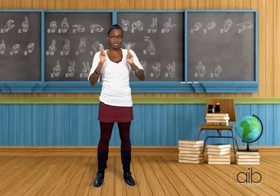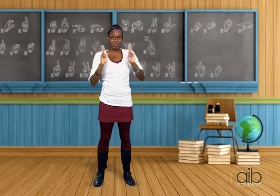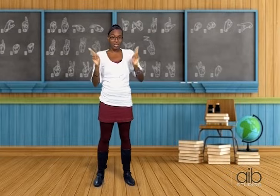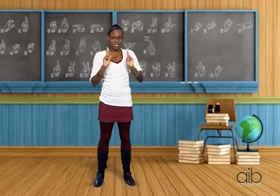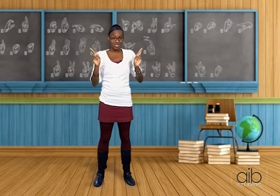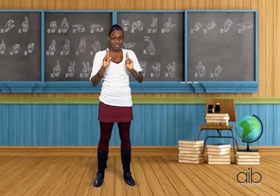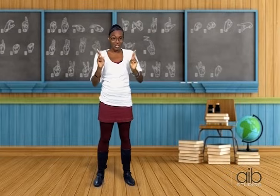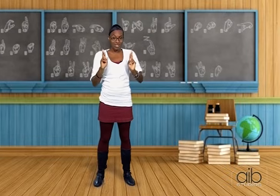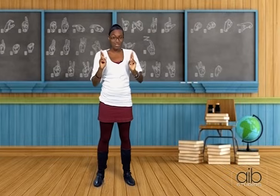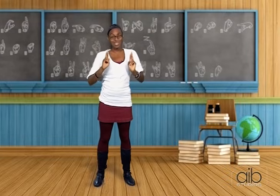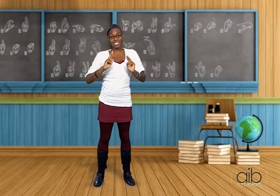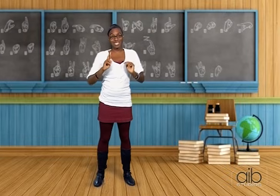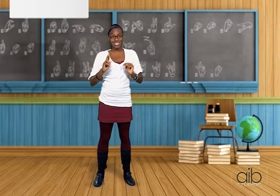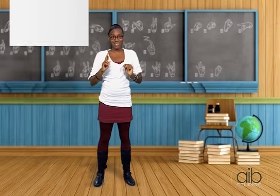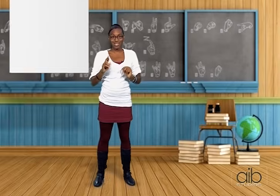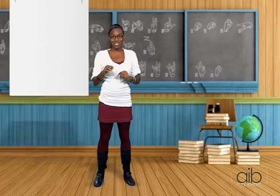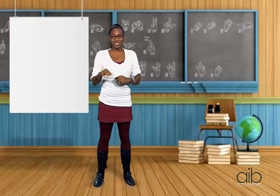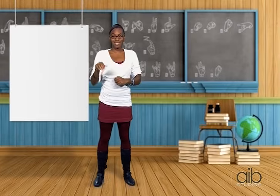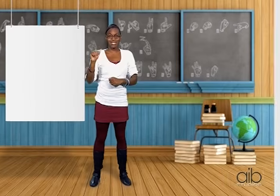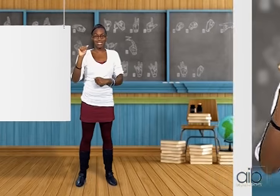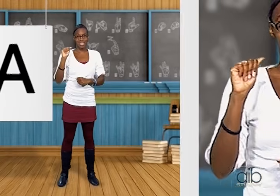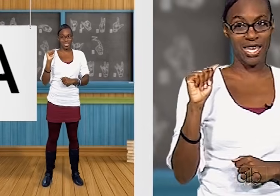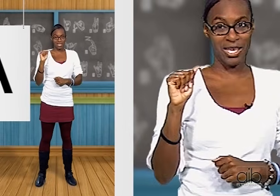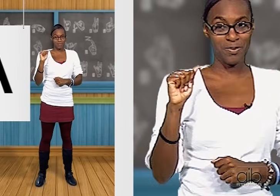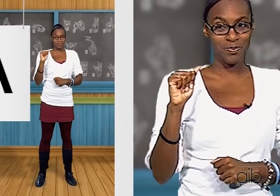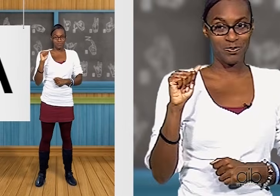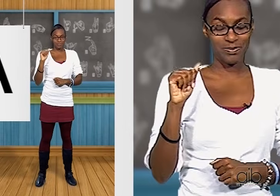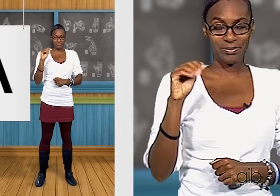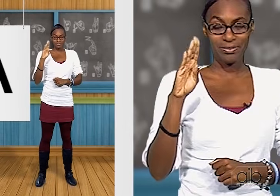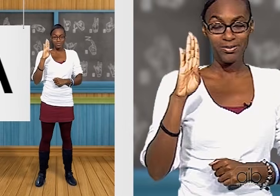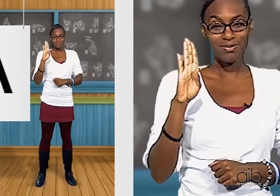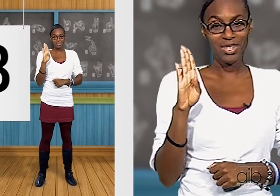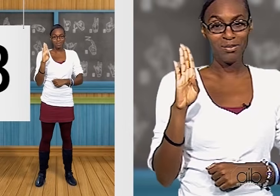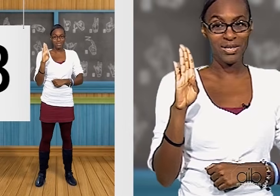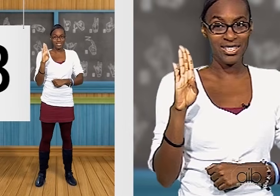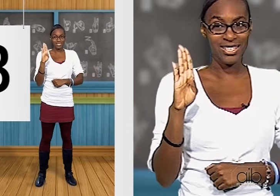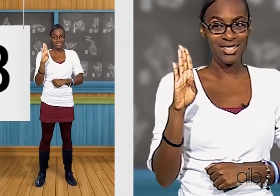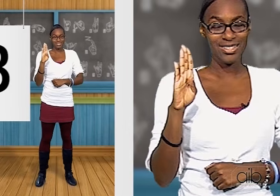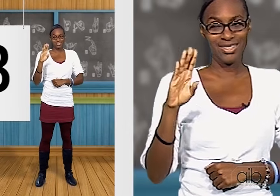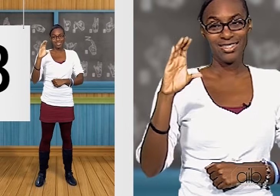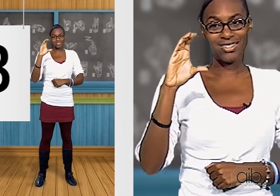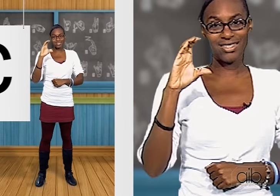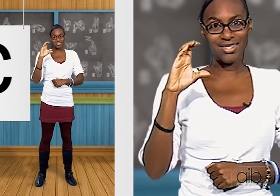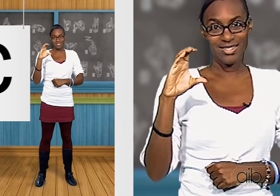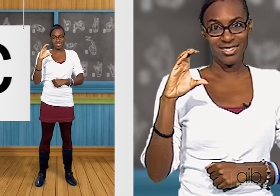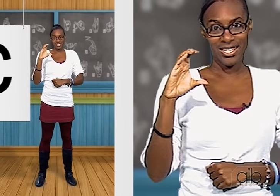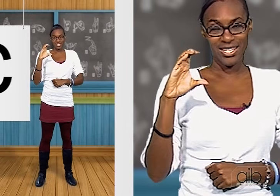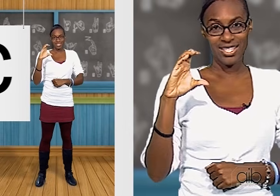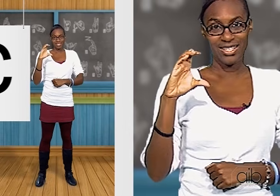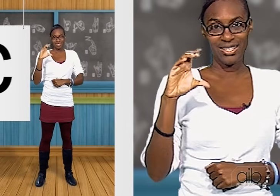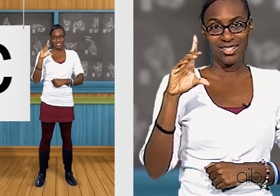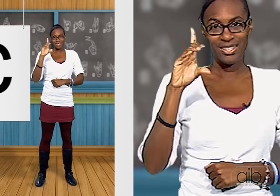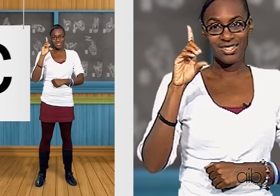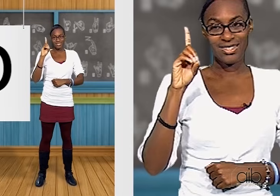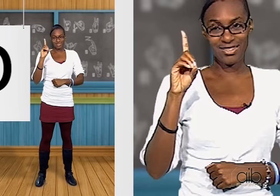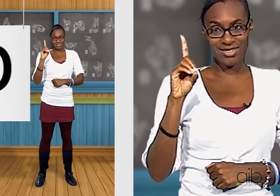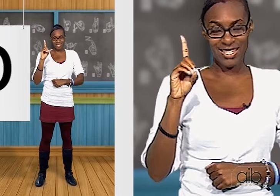you ready to start? Let's get started. So this is A, B, C,